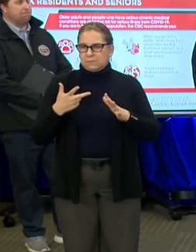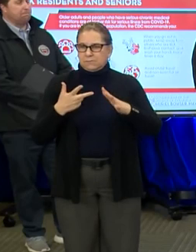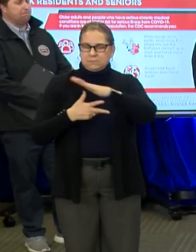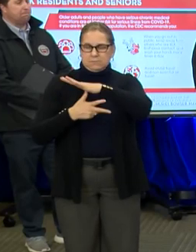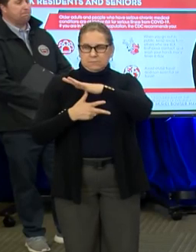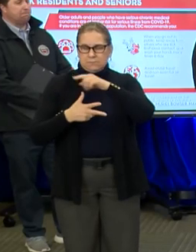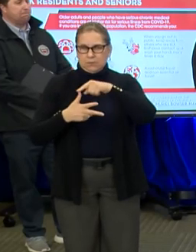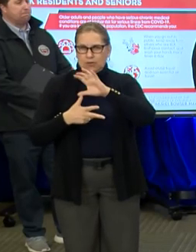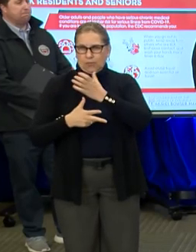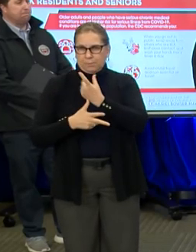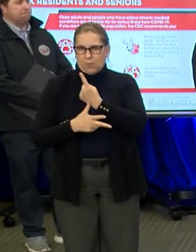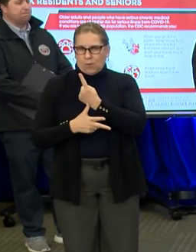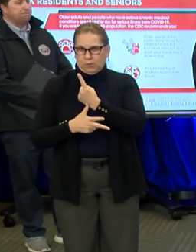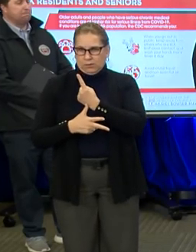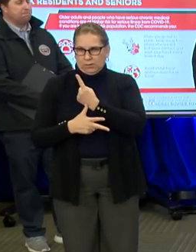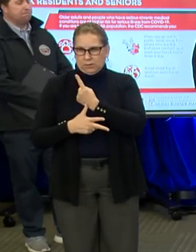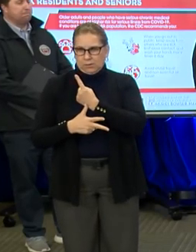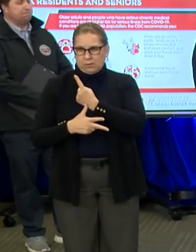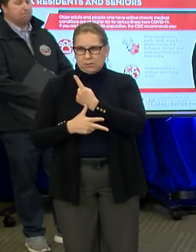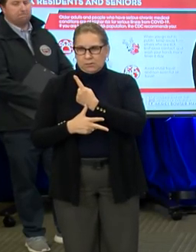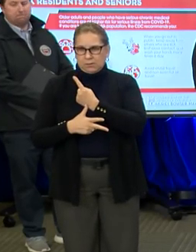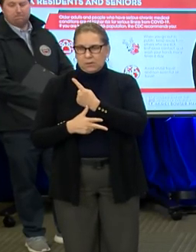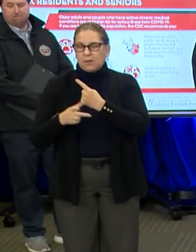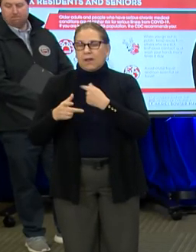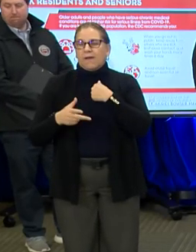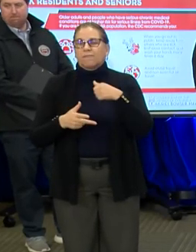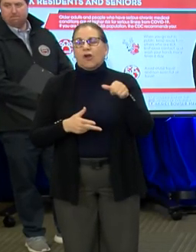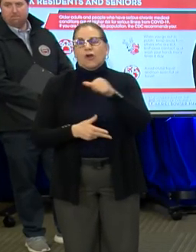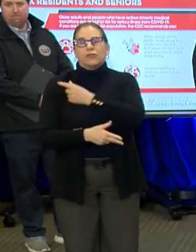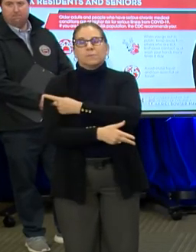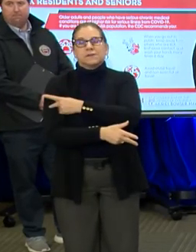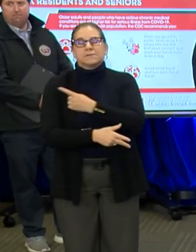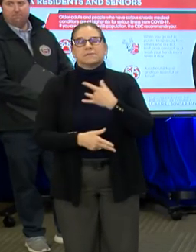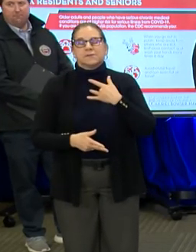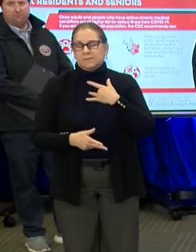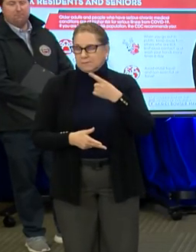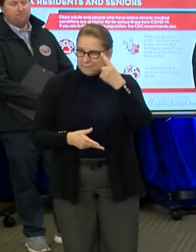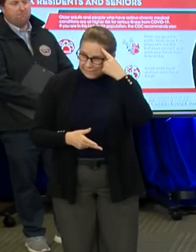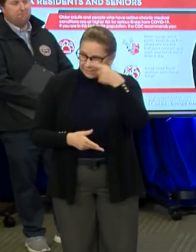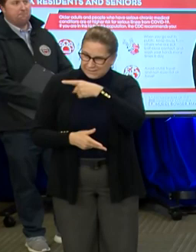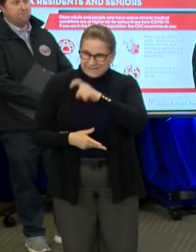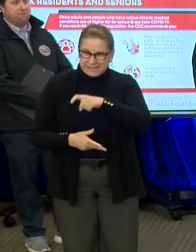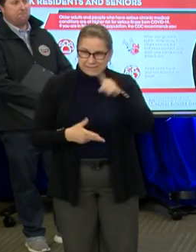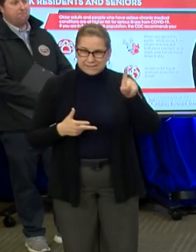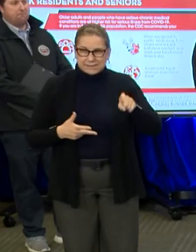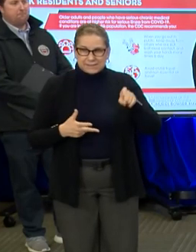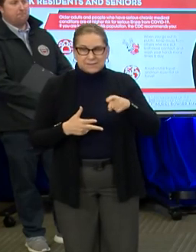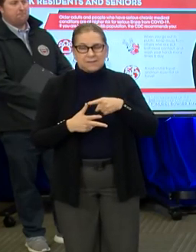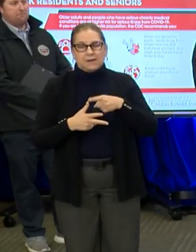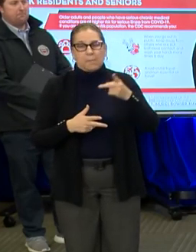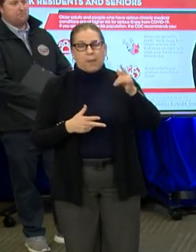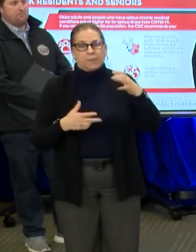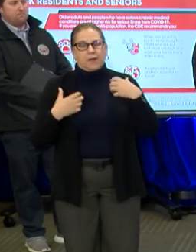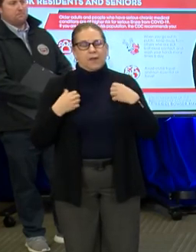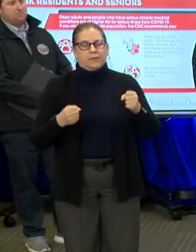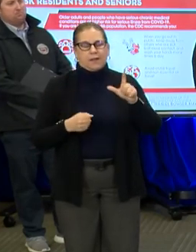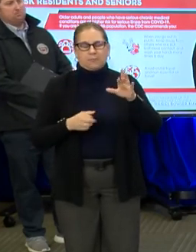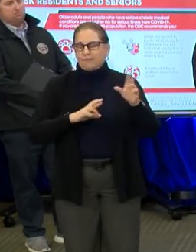deem necessary for testing. Our public health lab is ready and eager to help. Thank you.